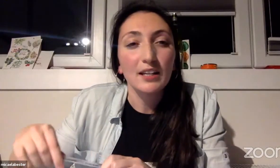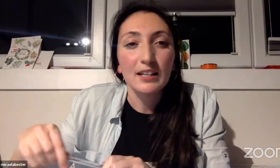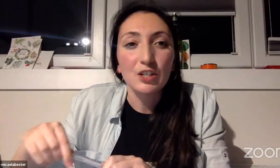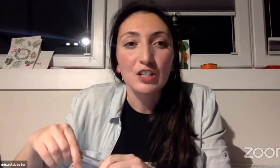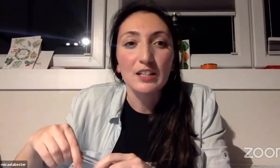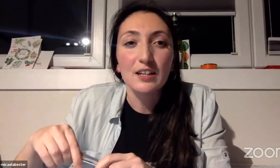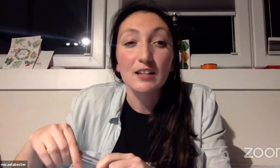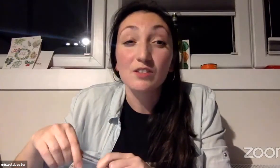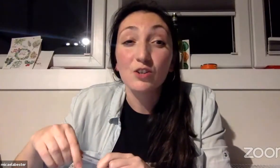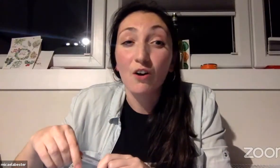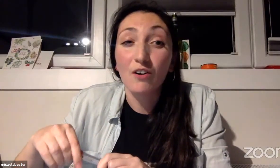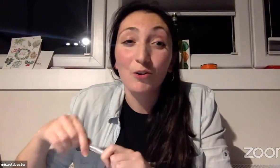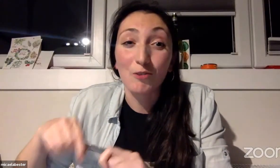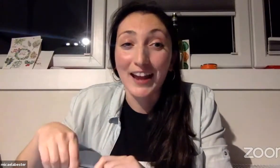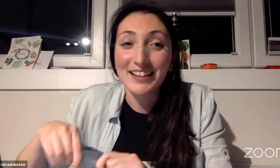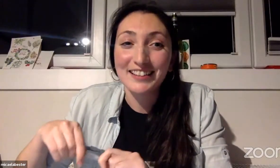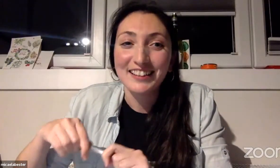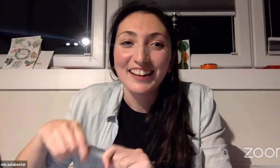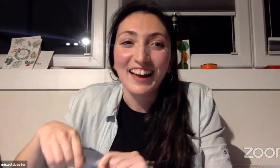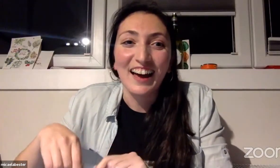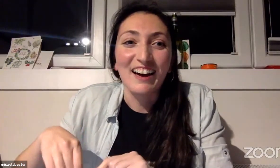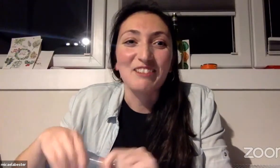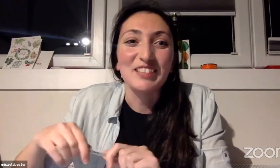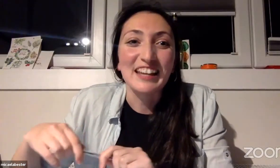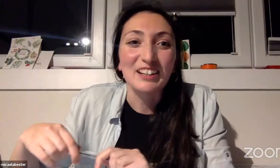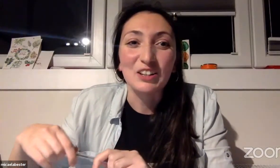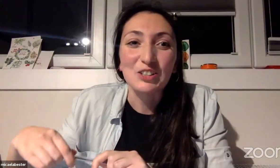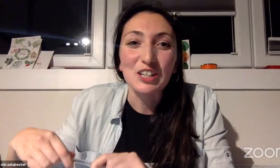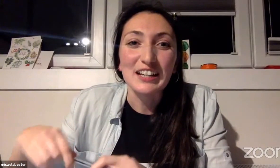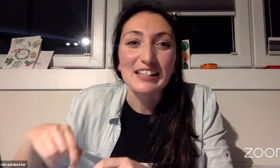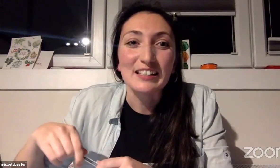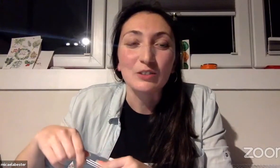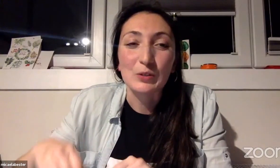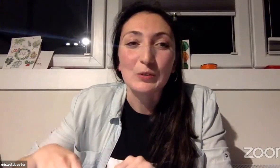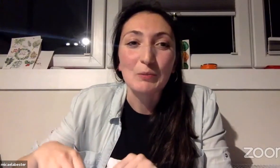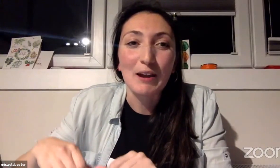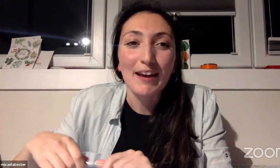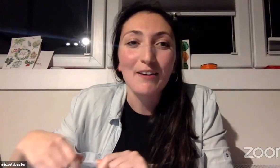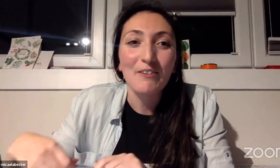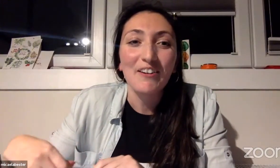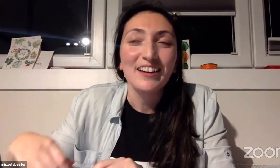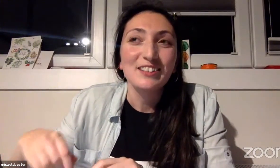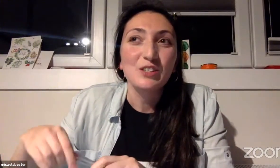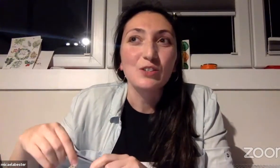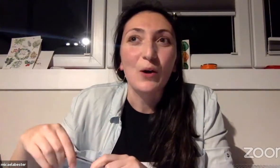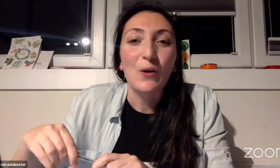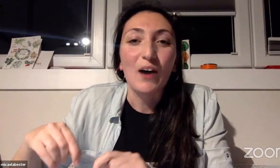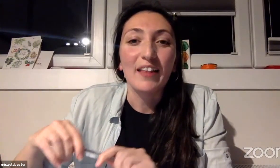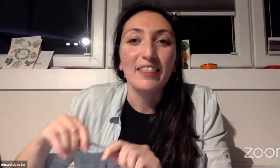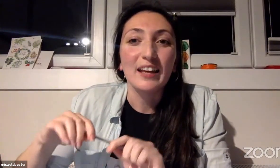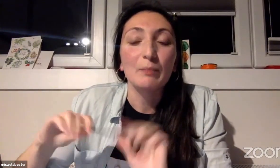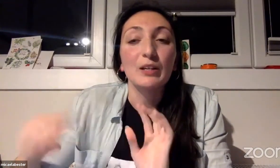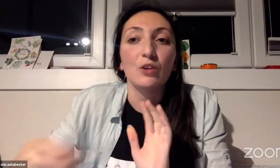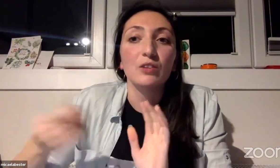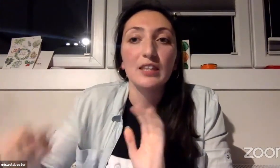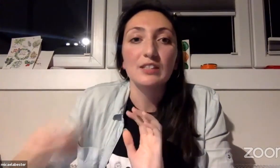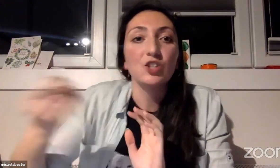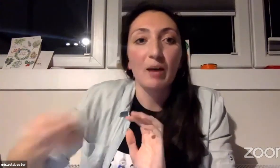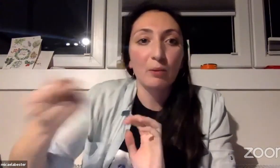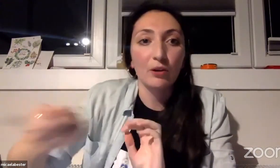Speech recognition is not great. The technology isn't awesome right now. So I think,